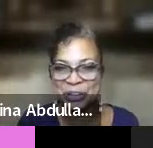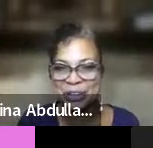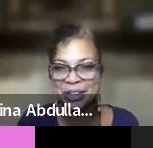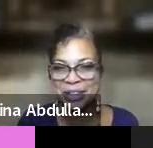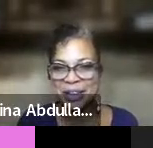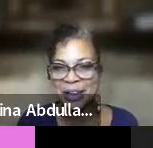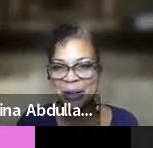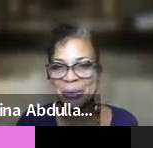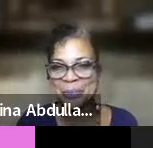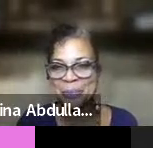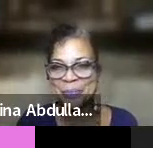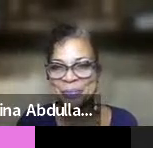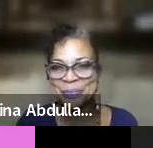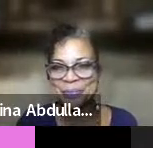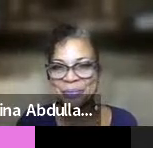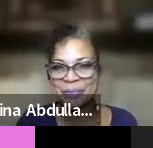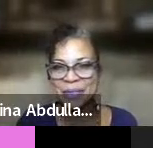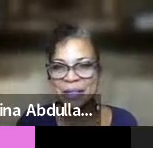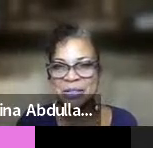engaged